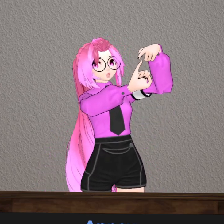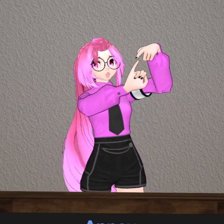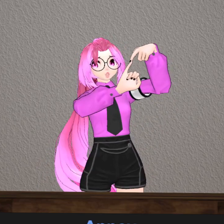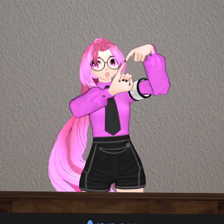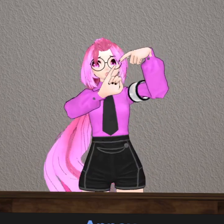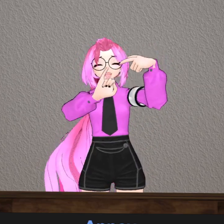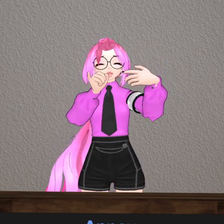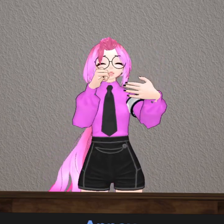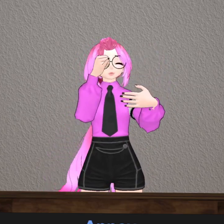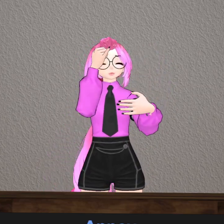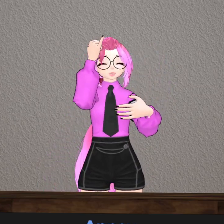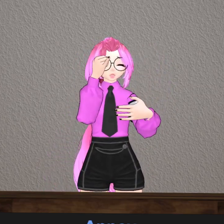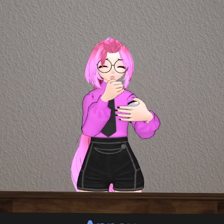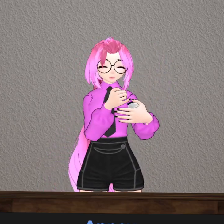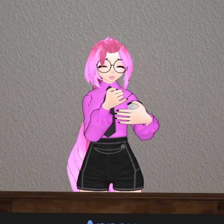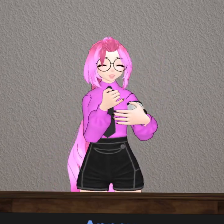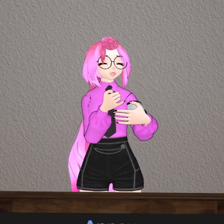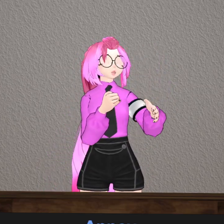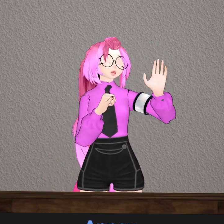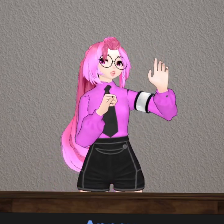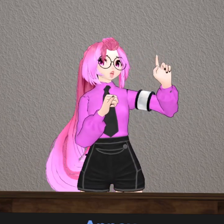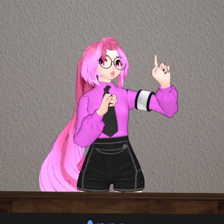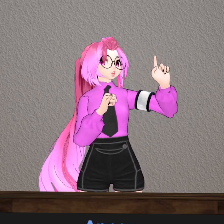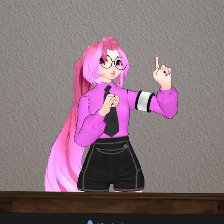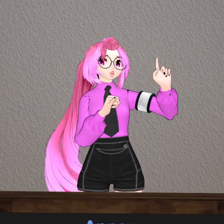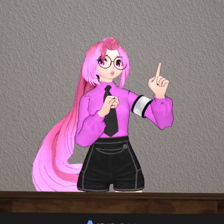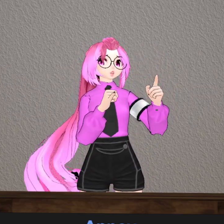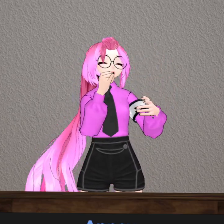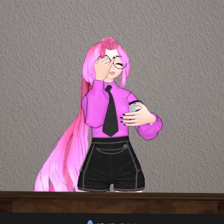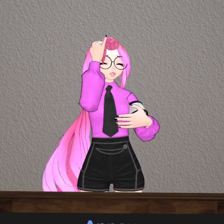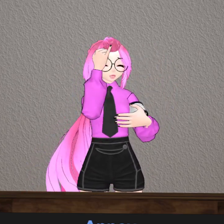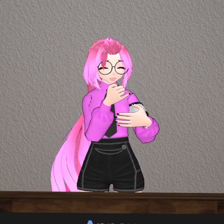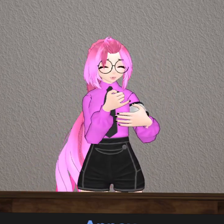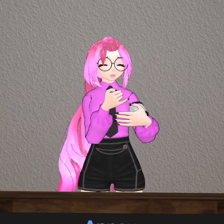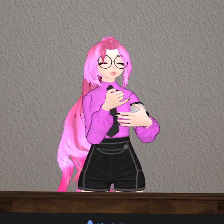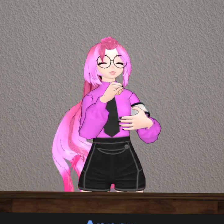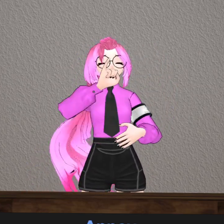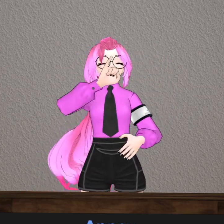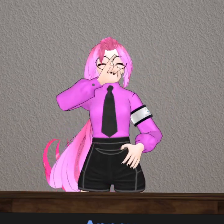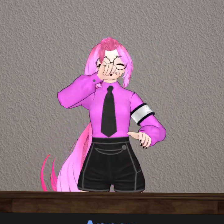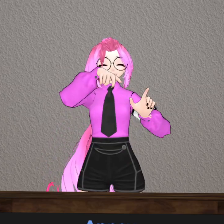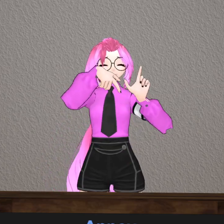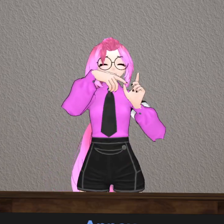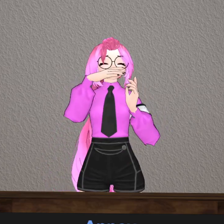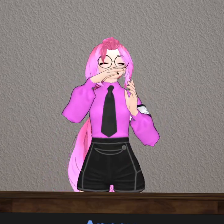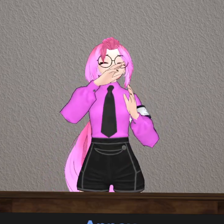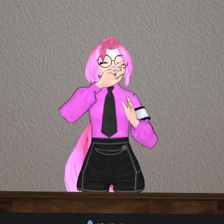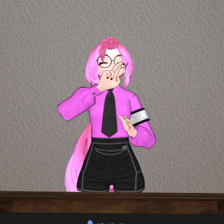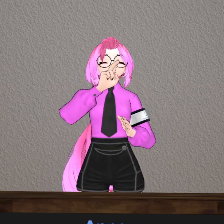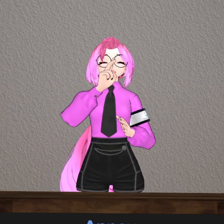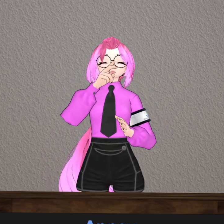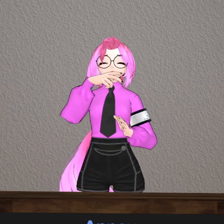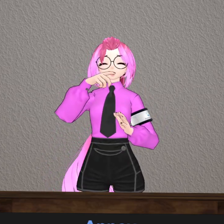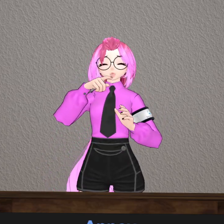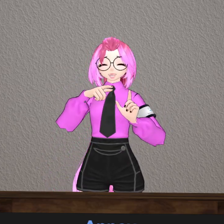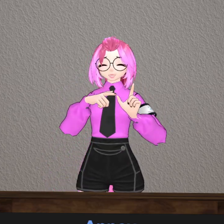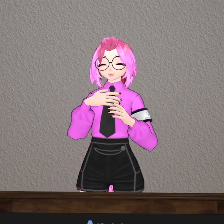is the letter I. If you break it one time, not tapping multiple times, this means interrupt,